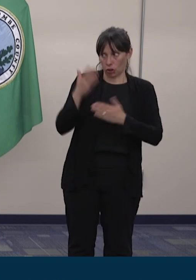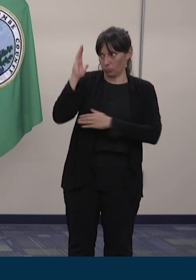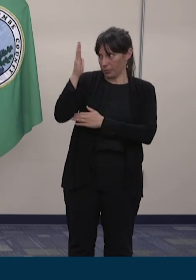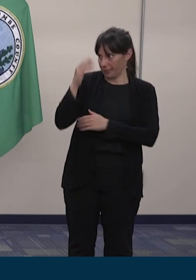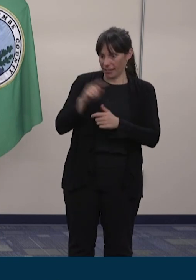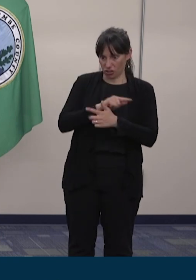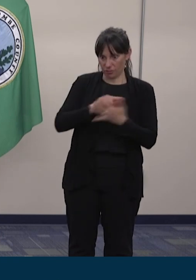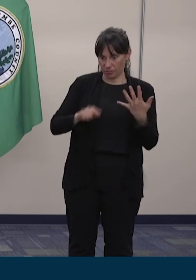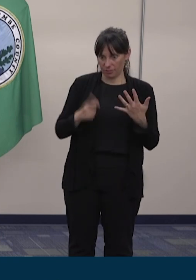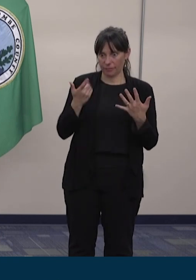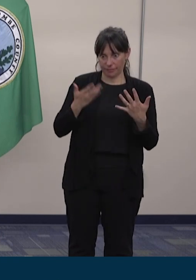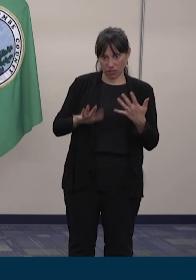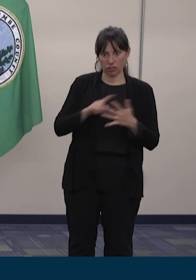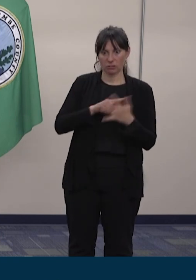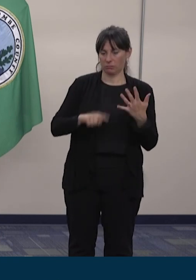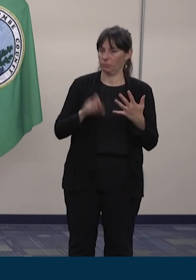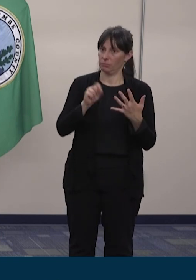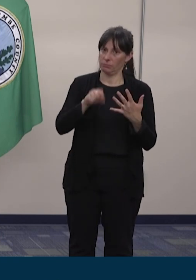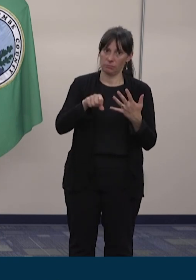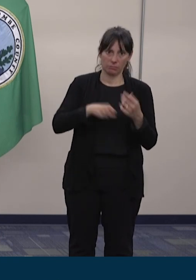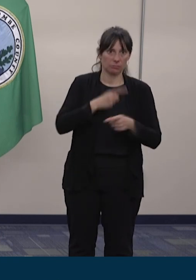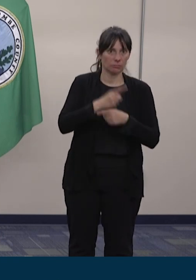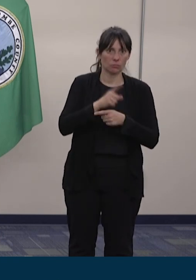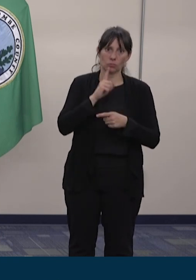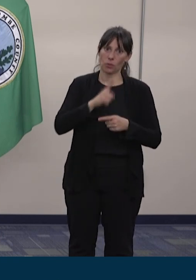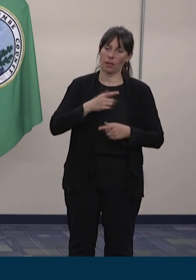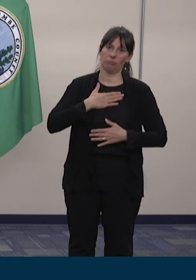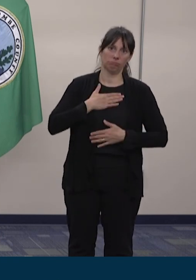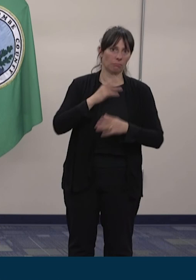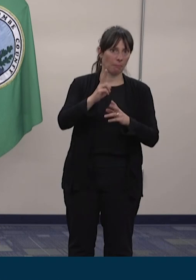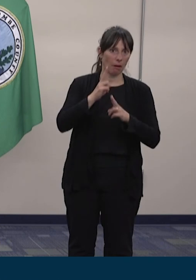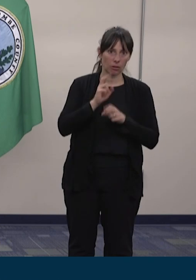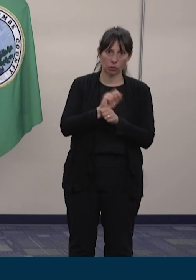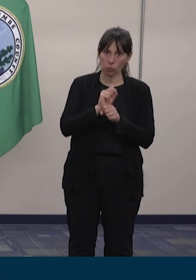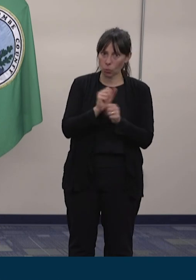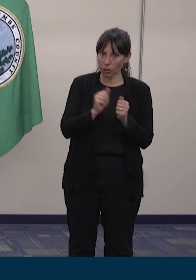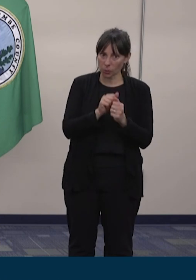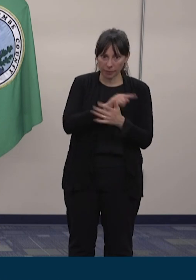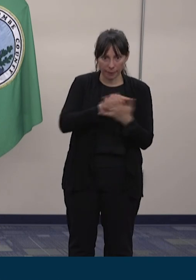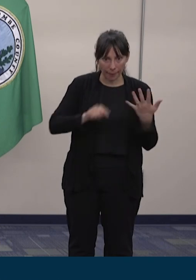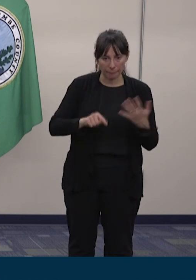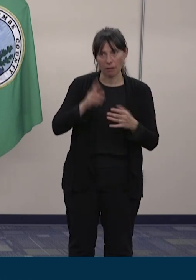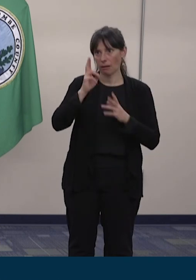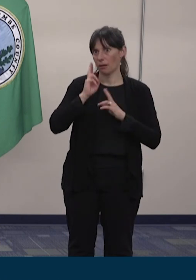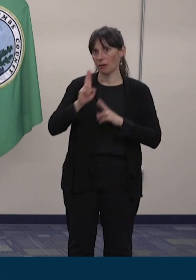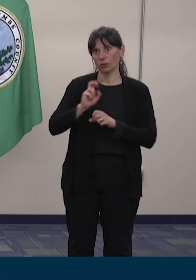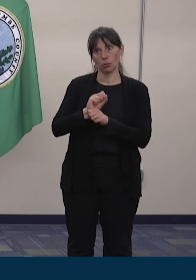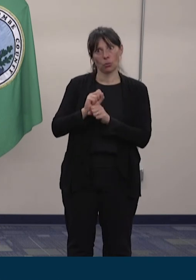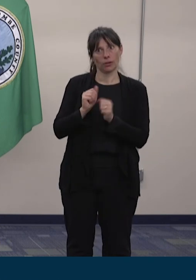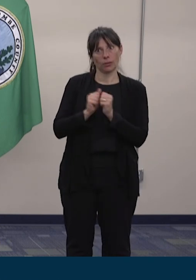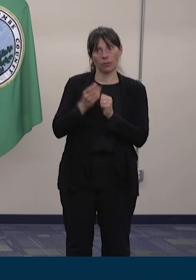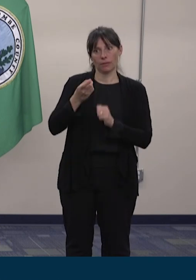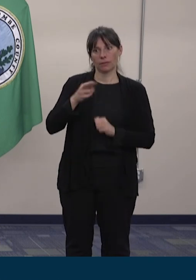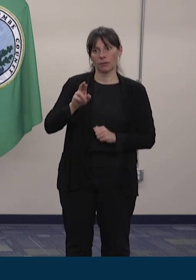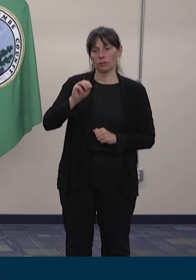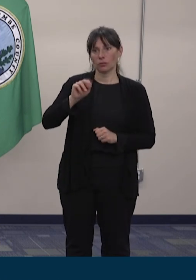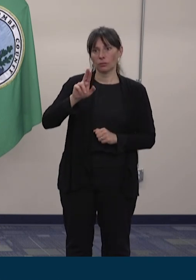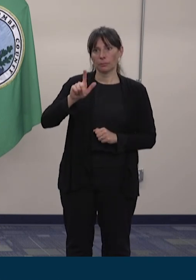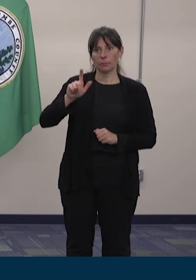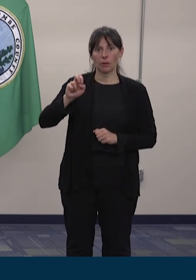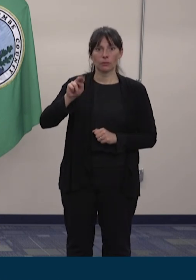crisis. It's been a privilege and an honor to work with the county, with Dr. Mullendore and her staff, with